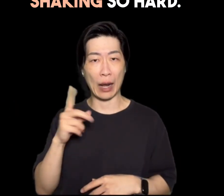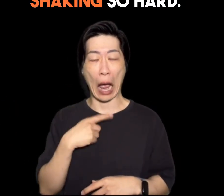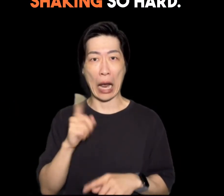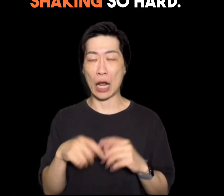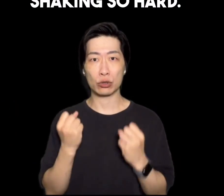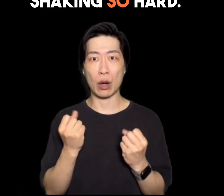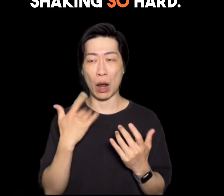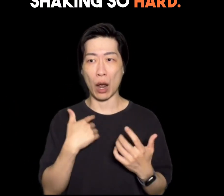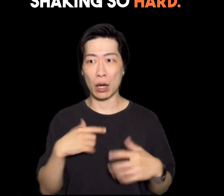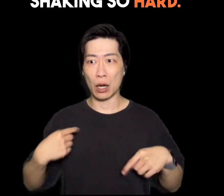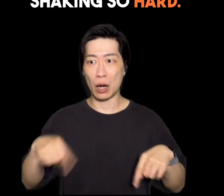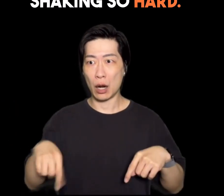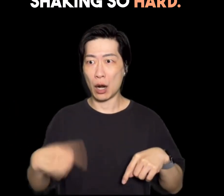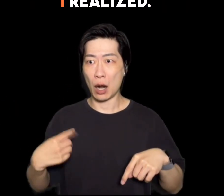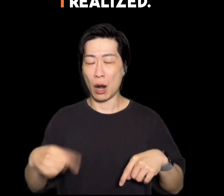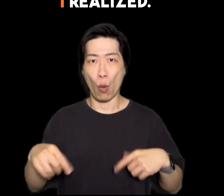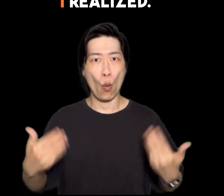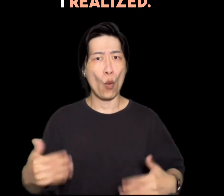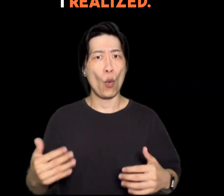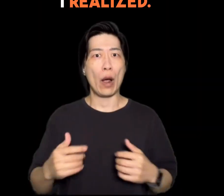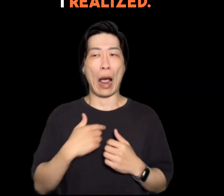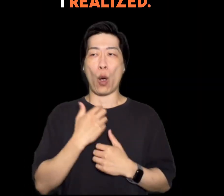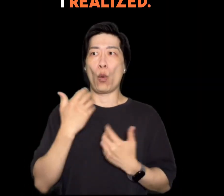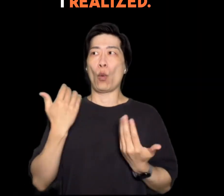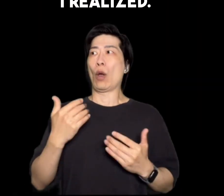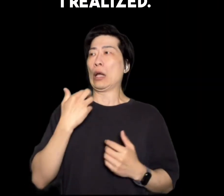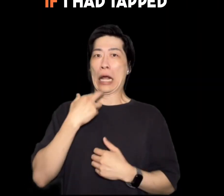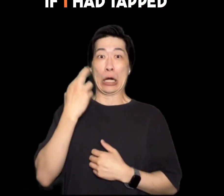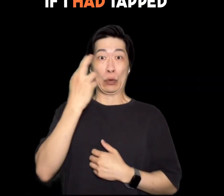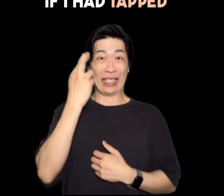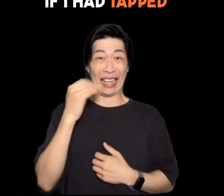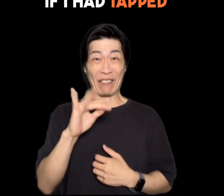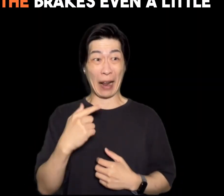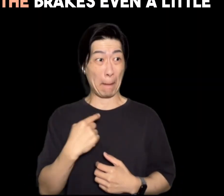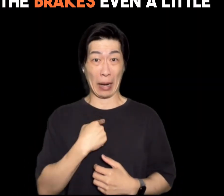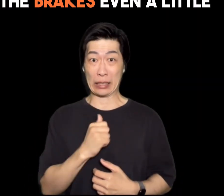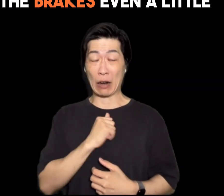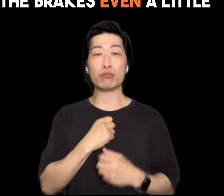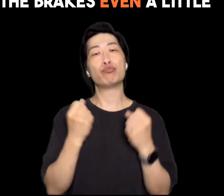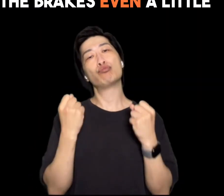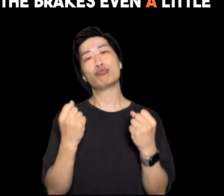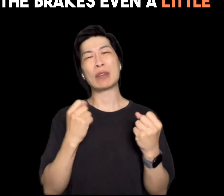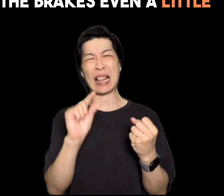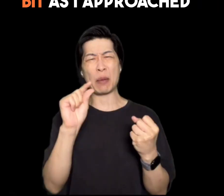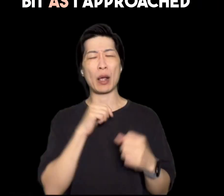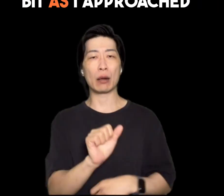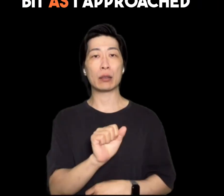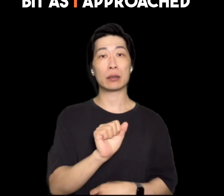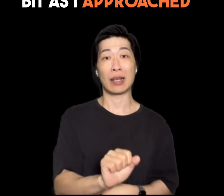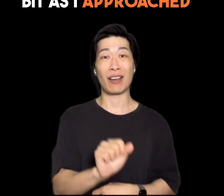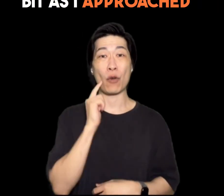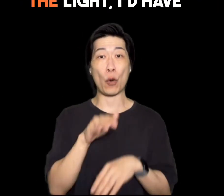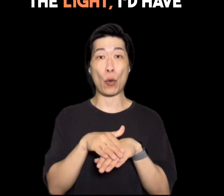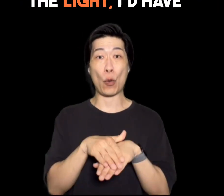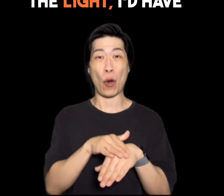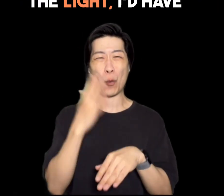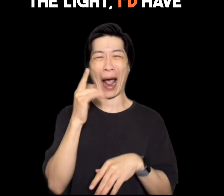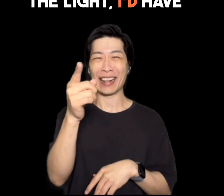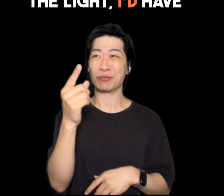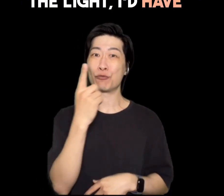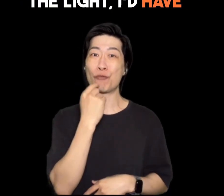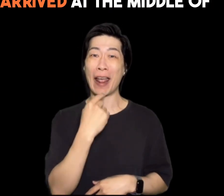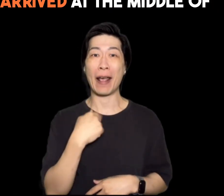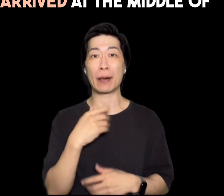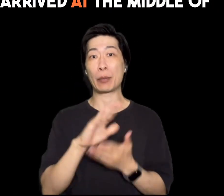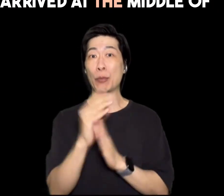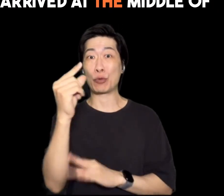because I'm shaking so hard. I realized if I had tapped the brakes even a little bit as I approached the light,